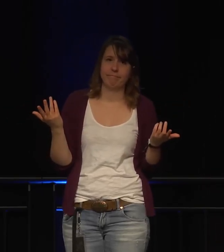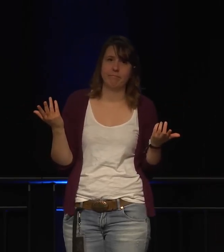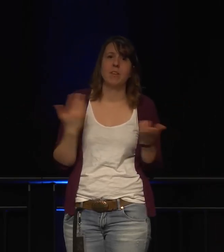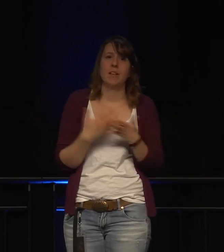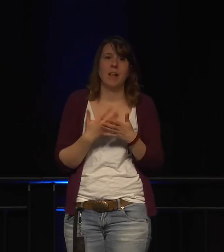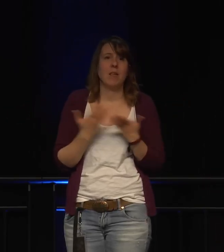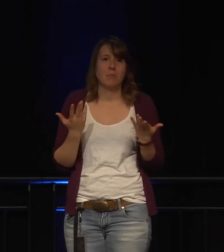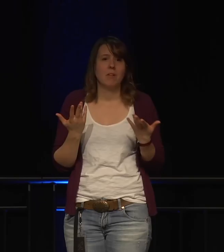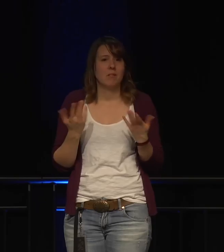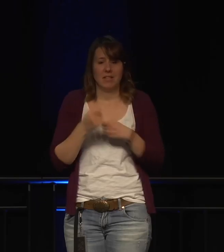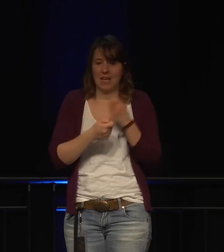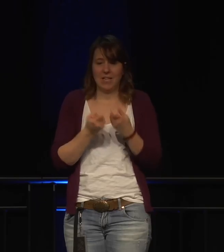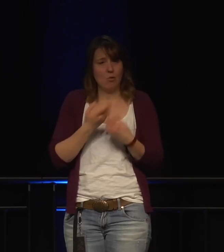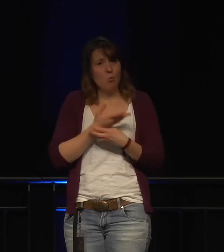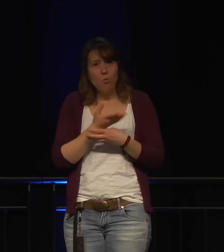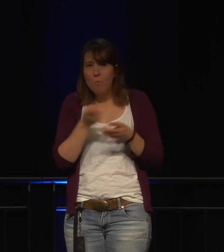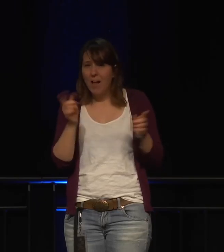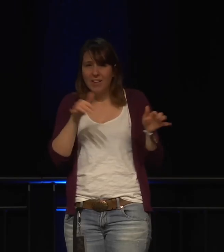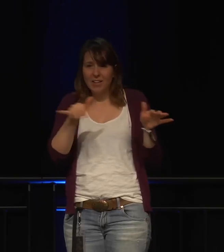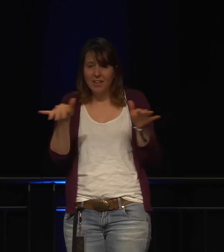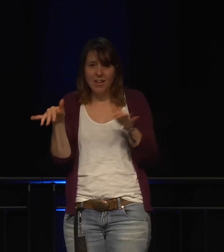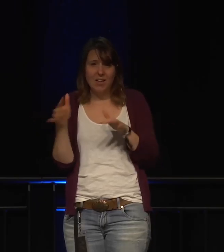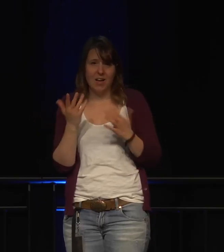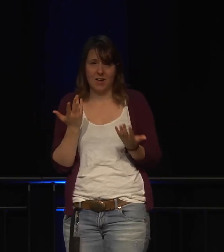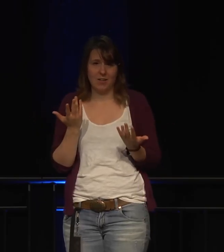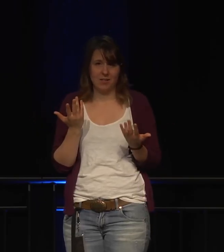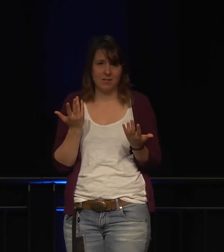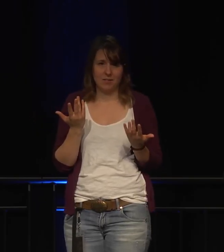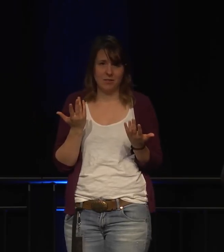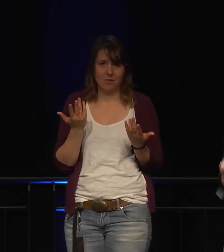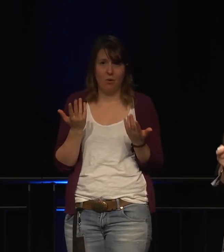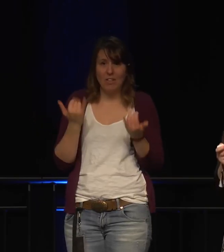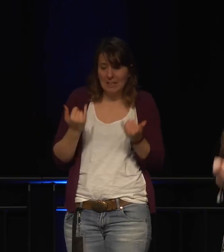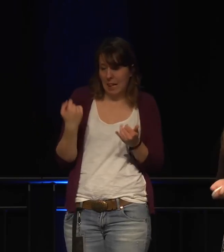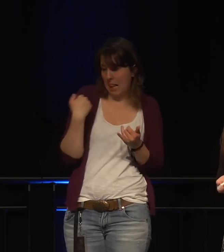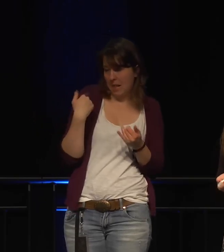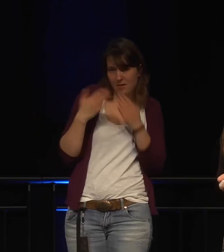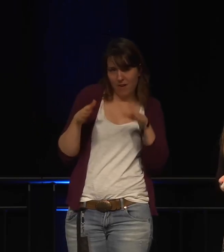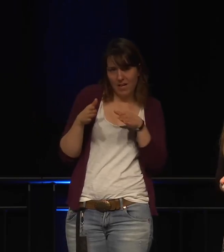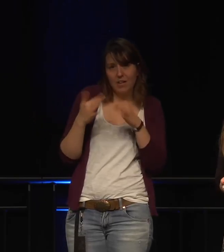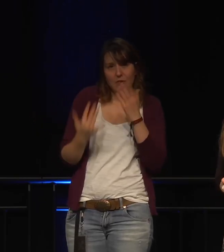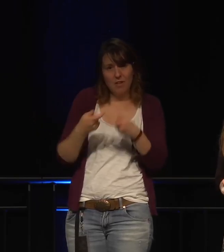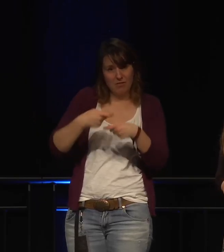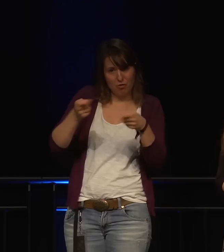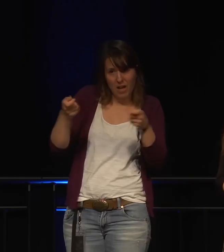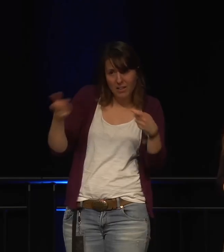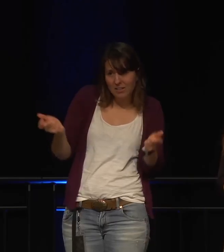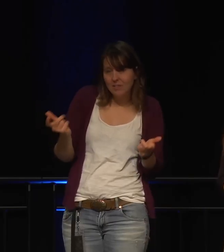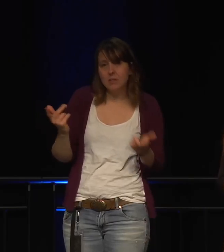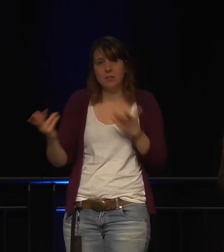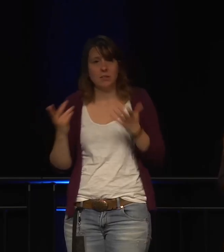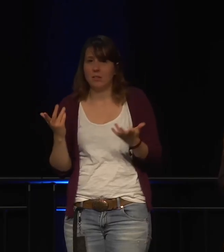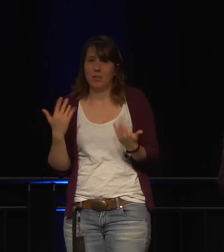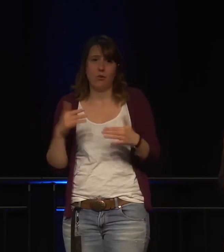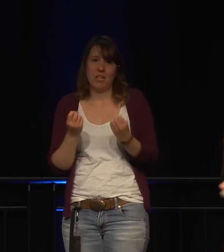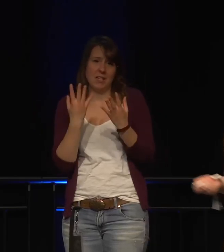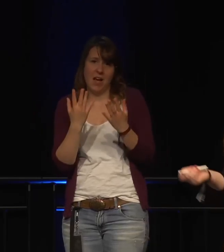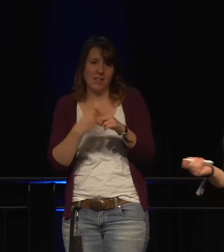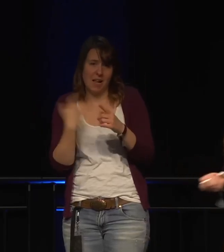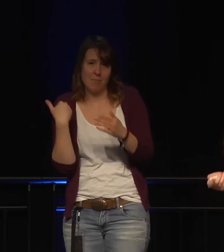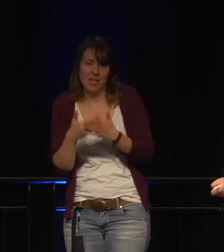we had more than 7.4 million of those